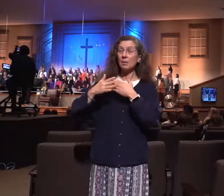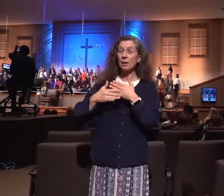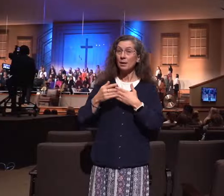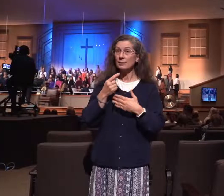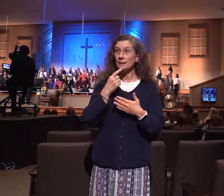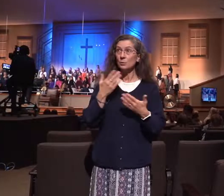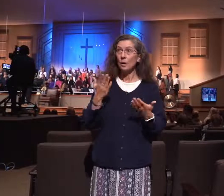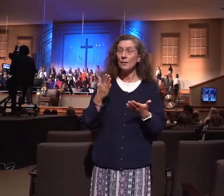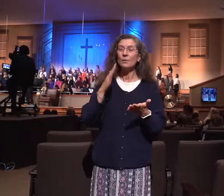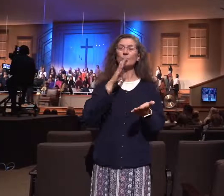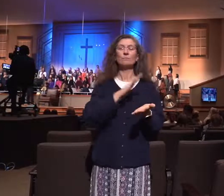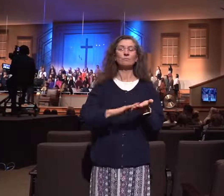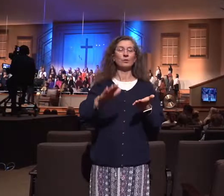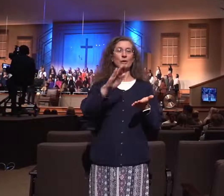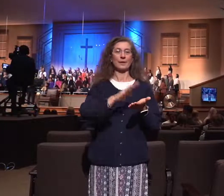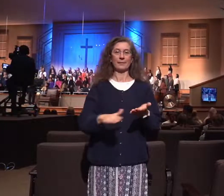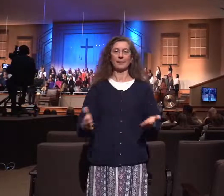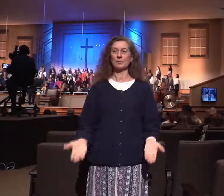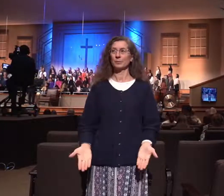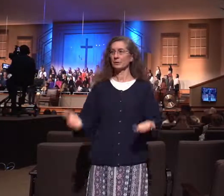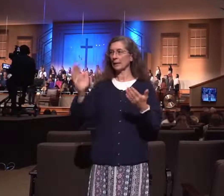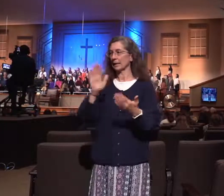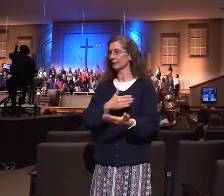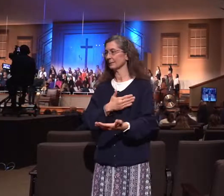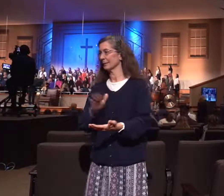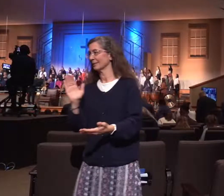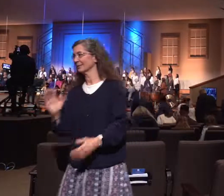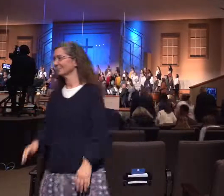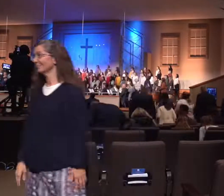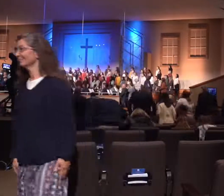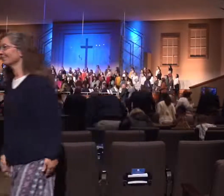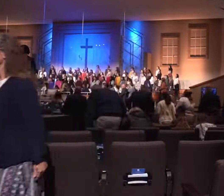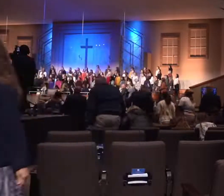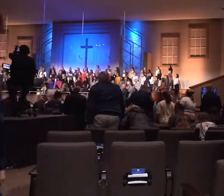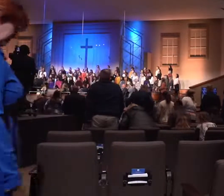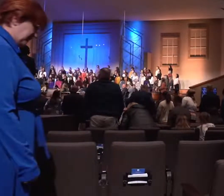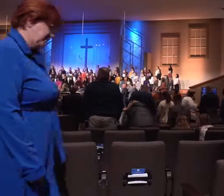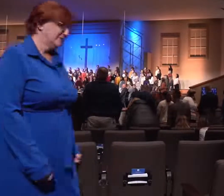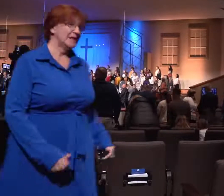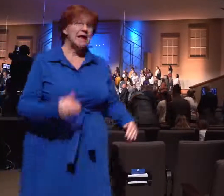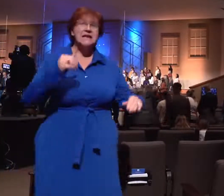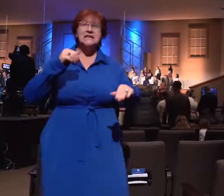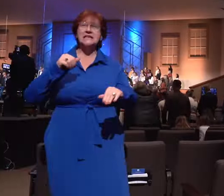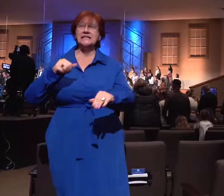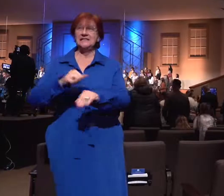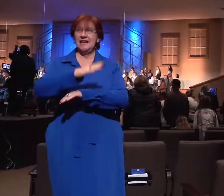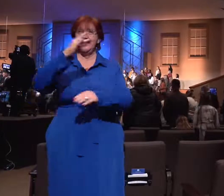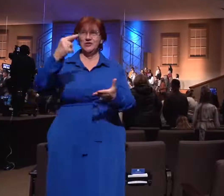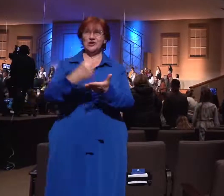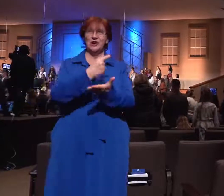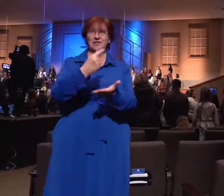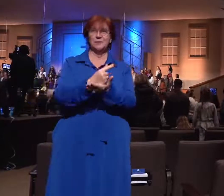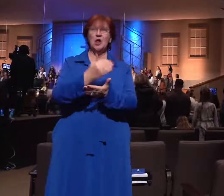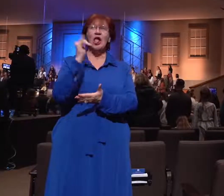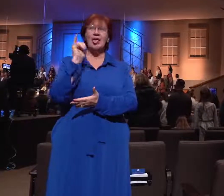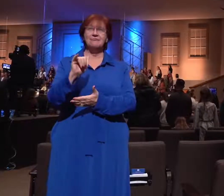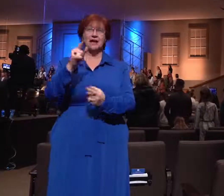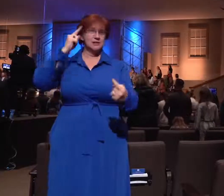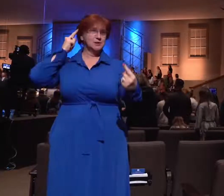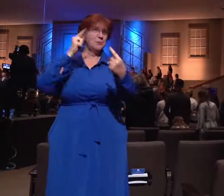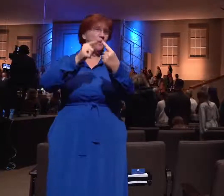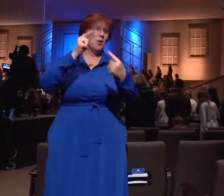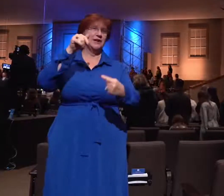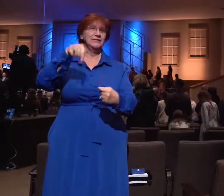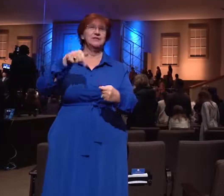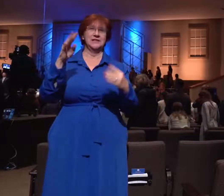says, forgiven. Let's stand together as we sing tonight. Send the light. That's what this missions conference is all about. Sending the